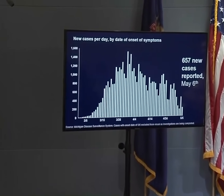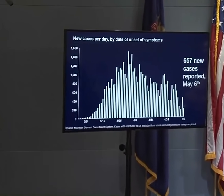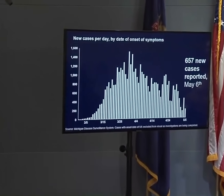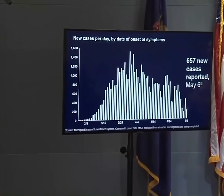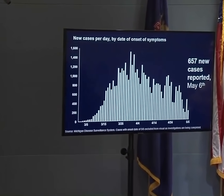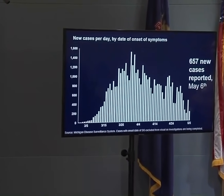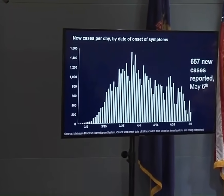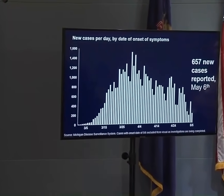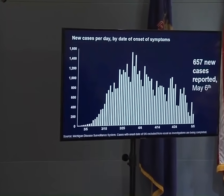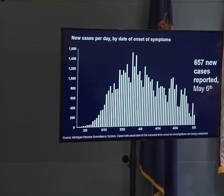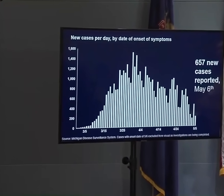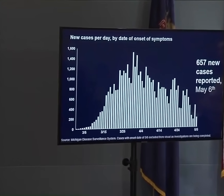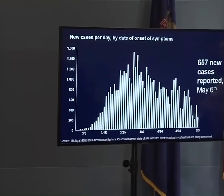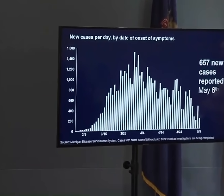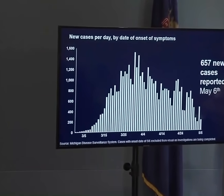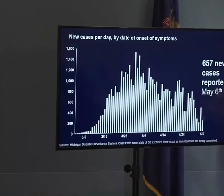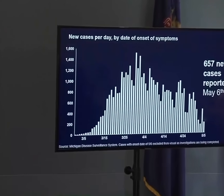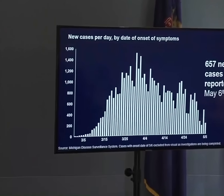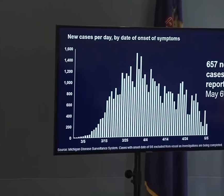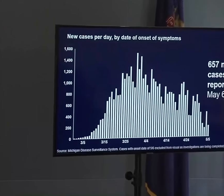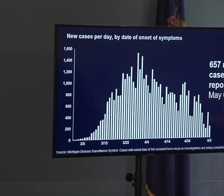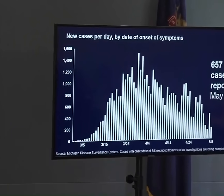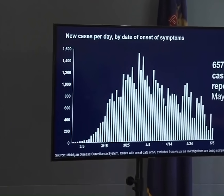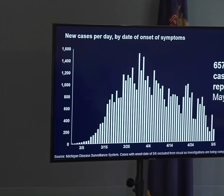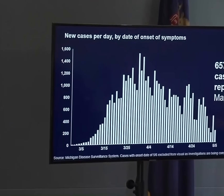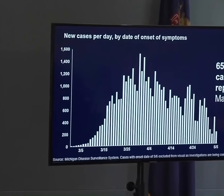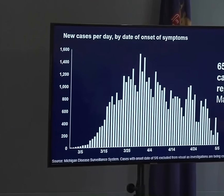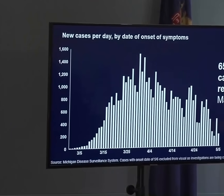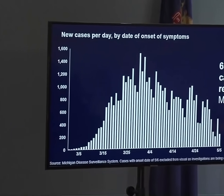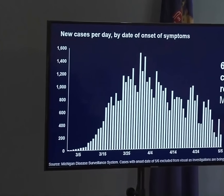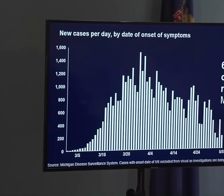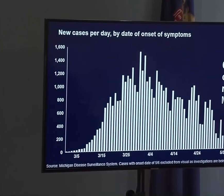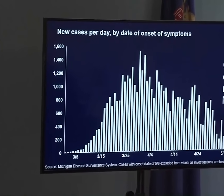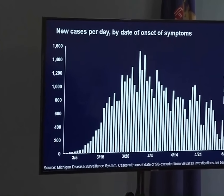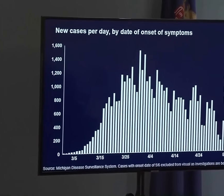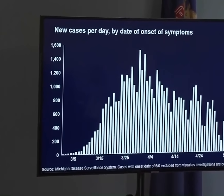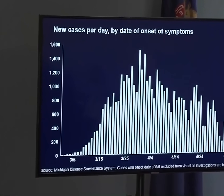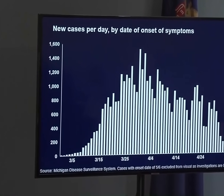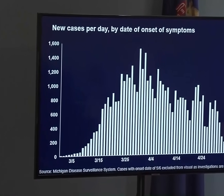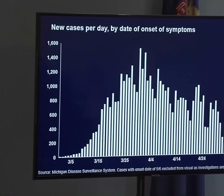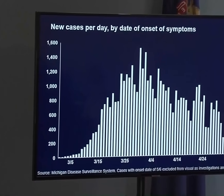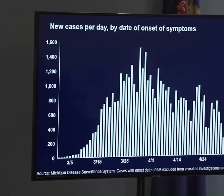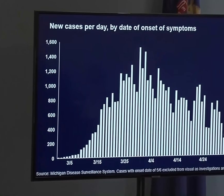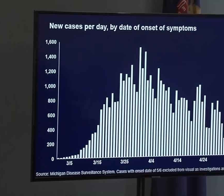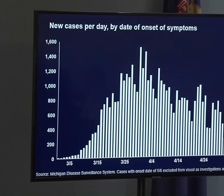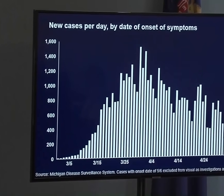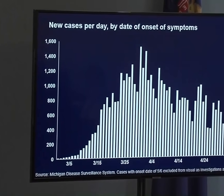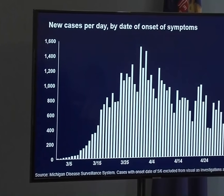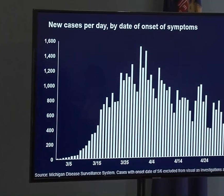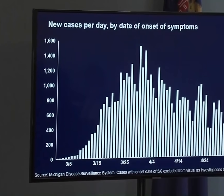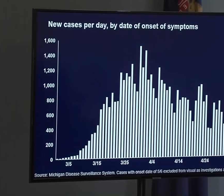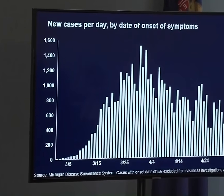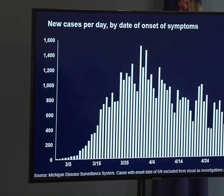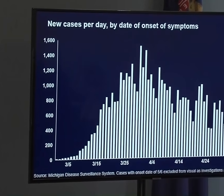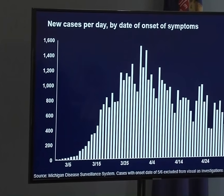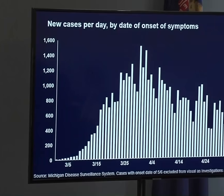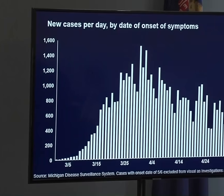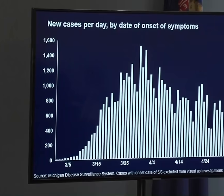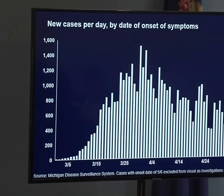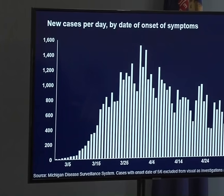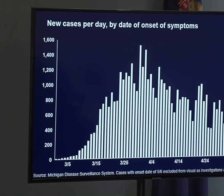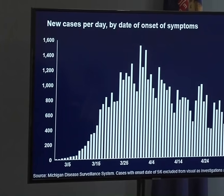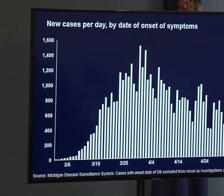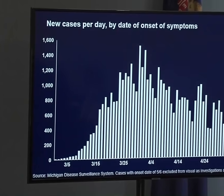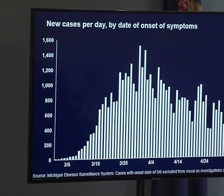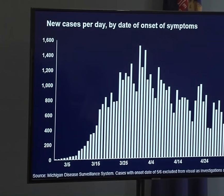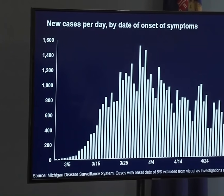of cases that we are seeing has started to plateau. This is because your staying at home has made a